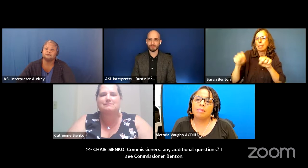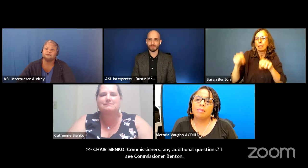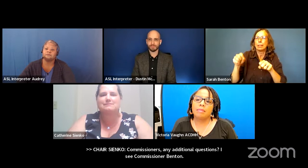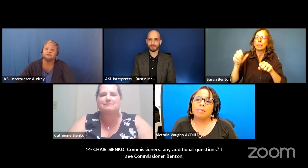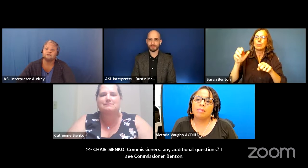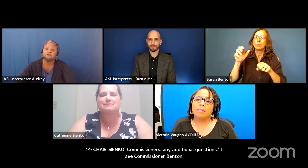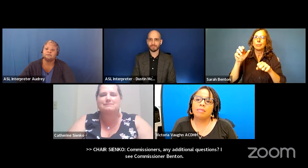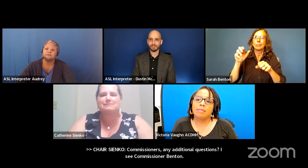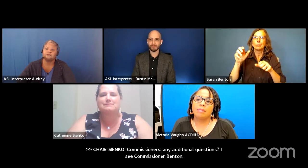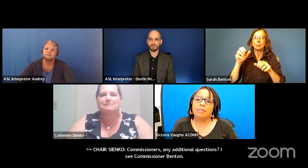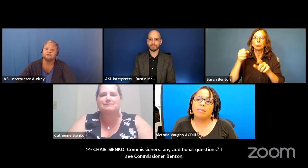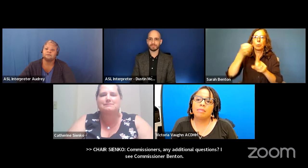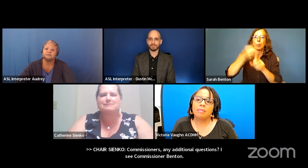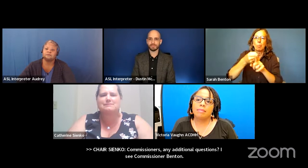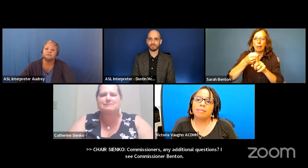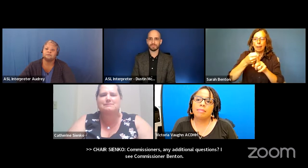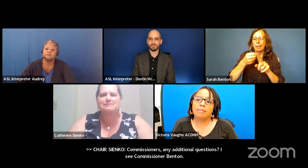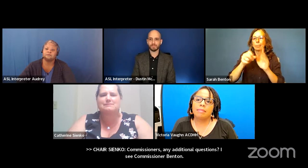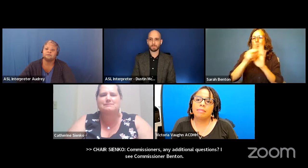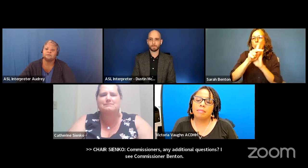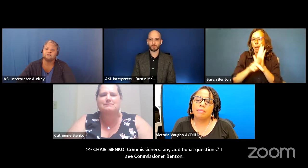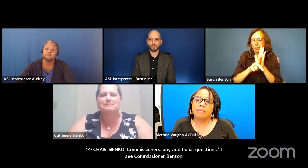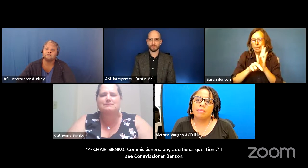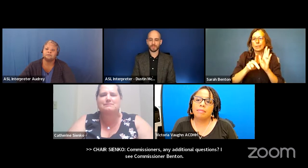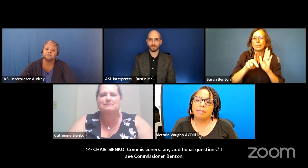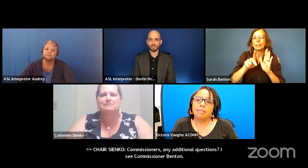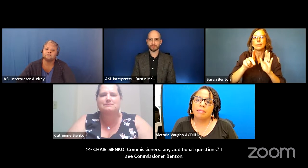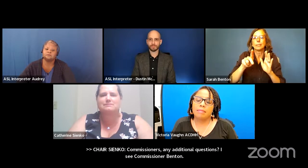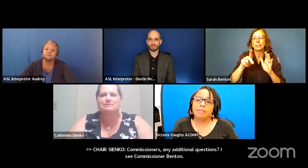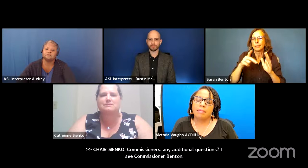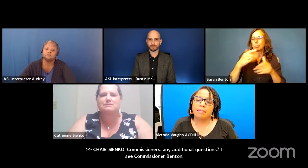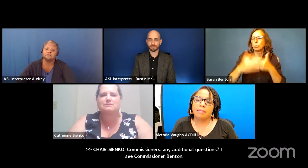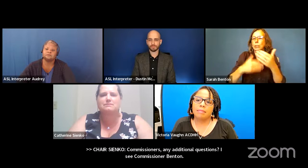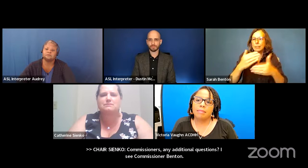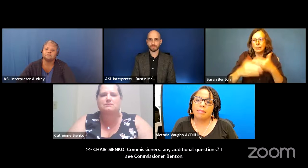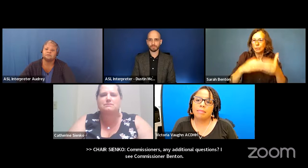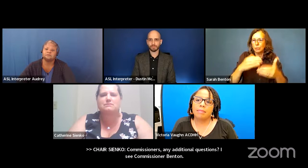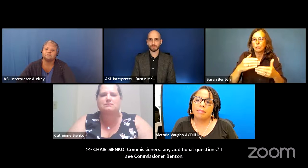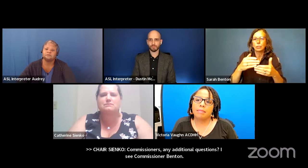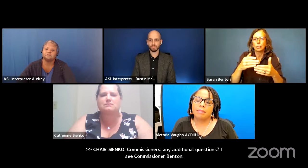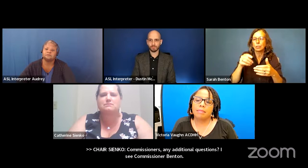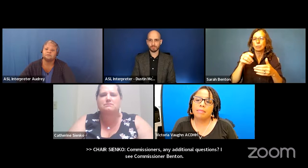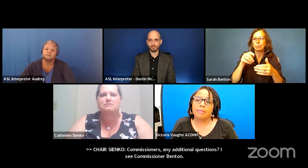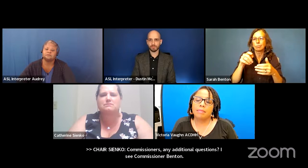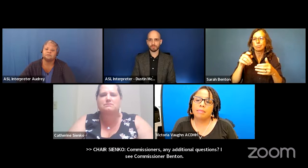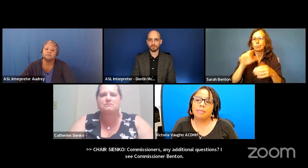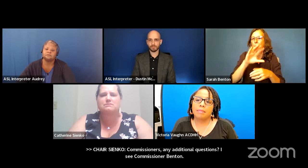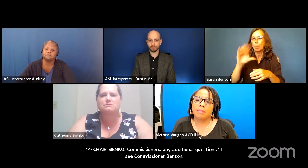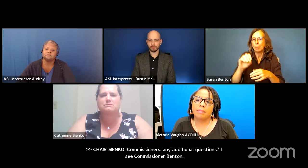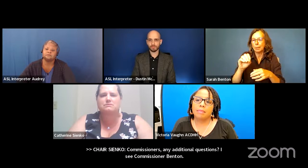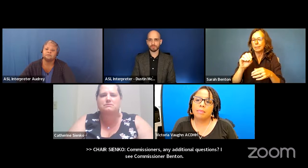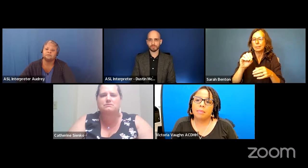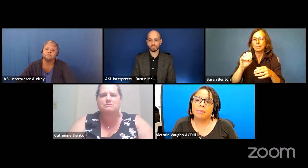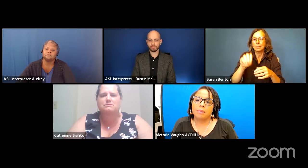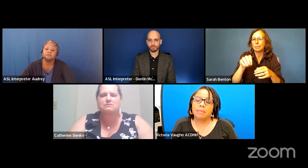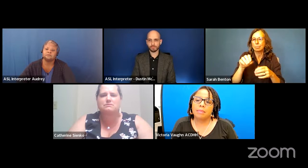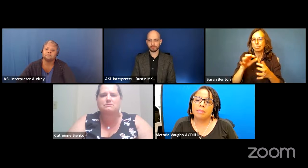regarding ACDHH's ability and how that impacts the policy and